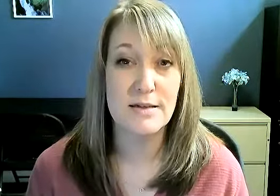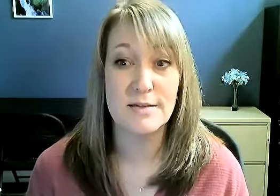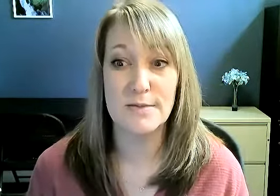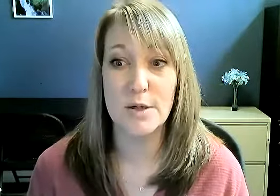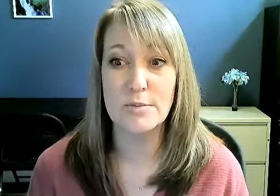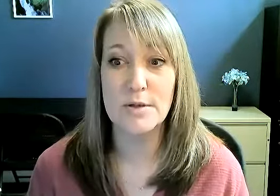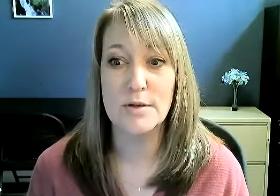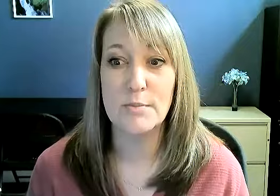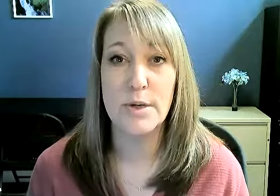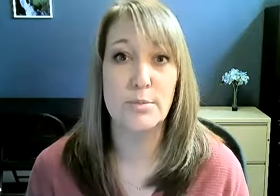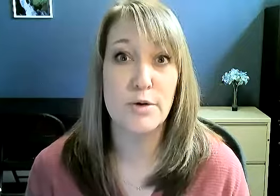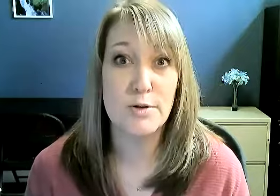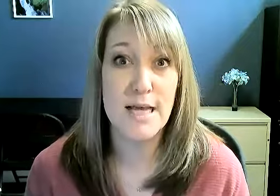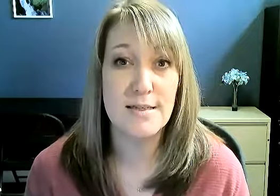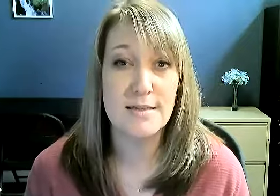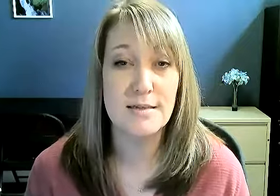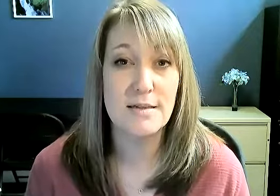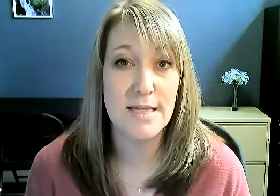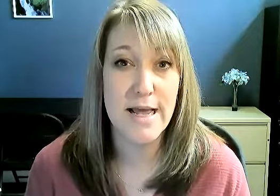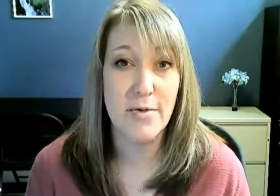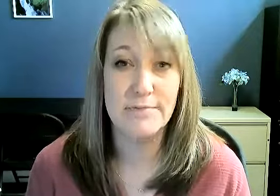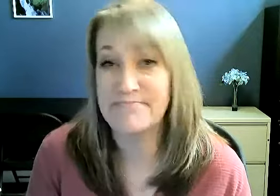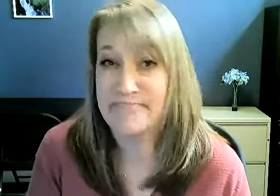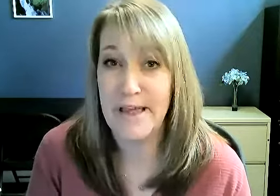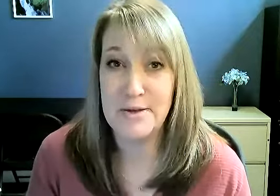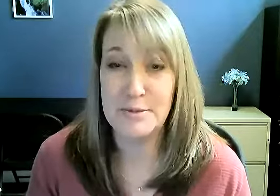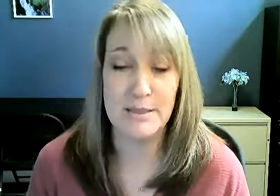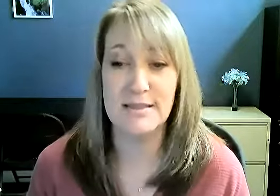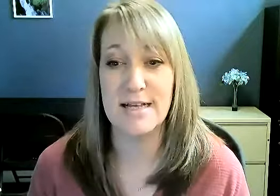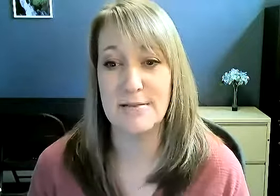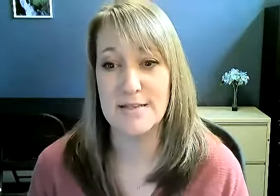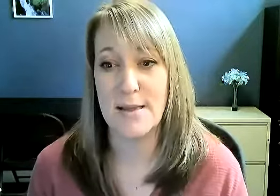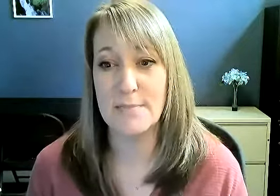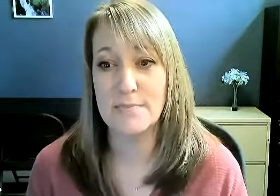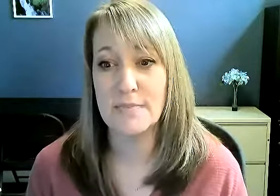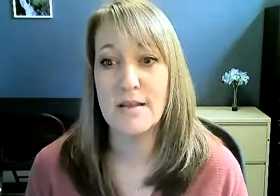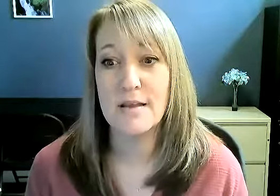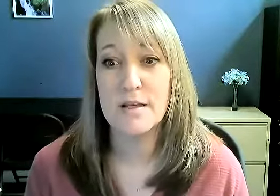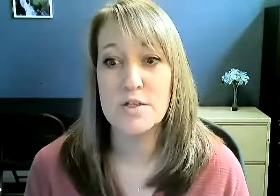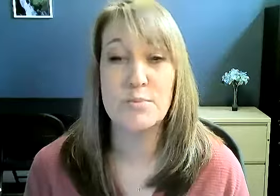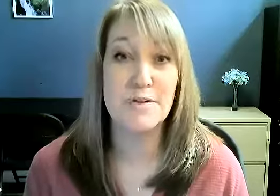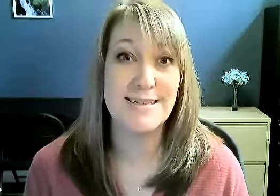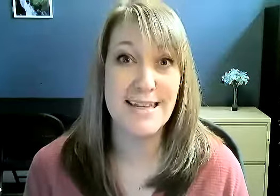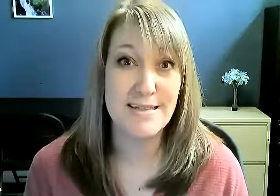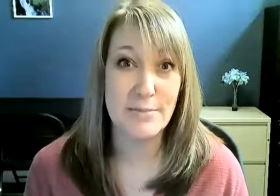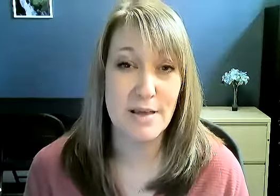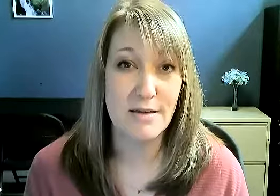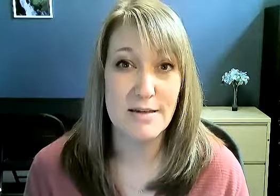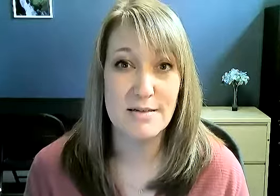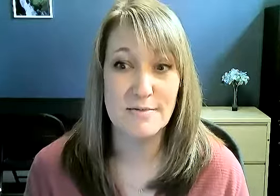a verb, but a protest is a noun, and they're spelled exactly the same. To present something is a